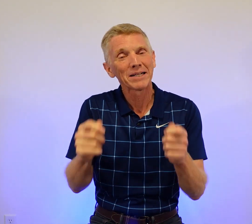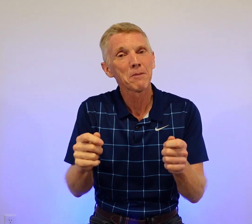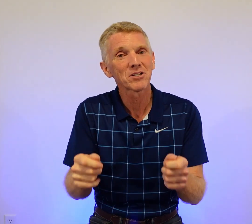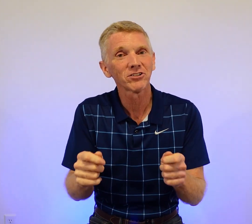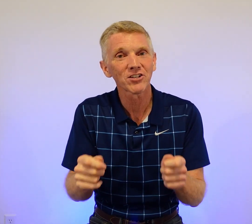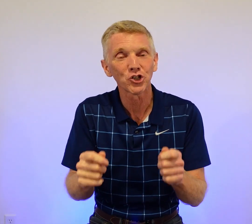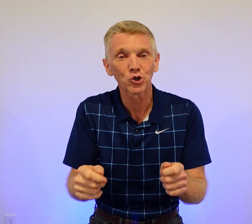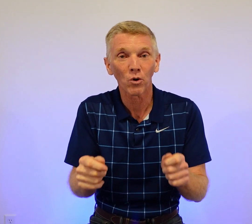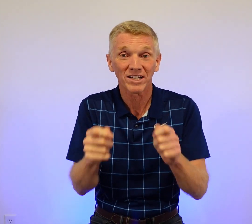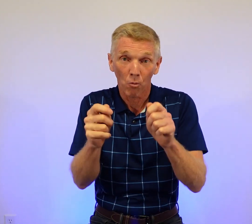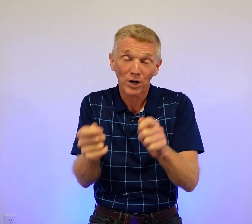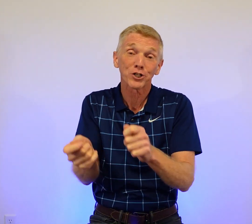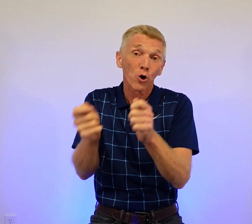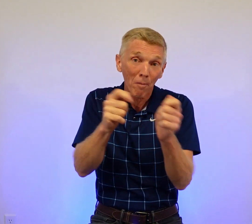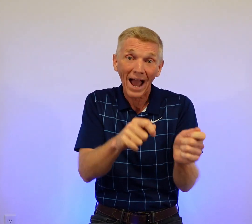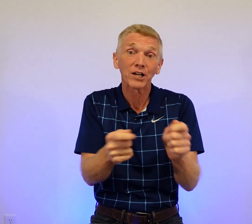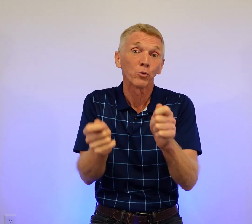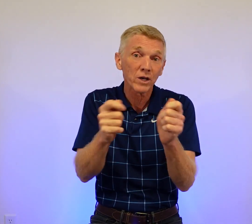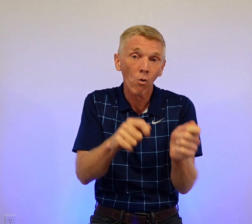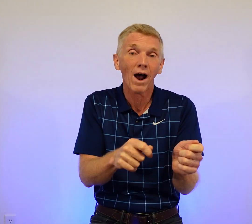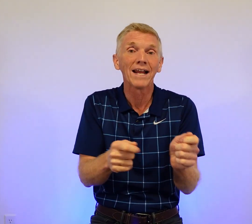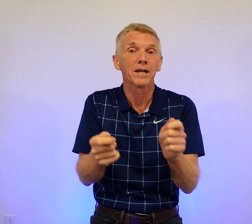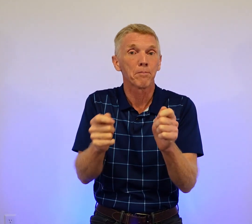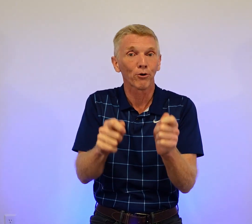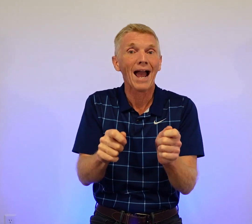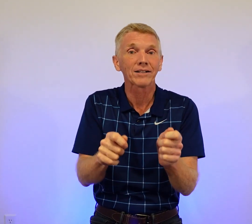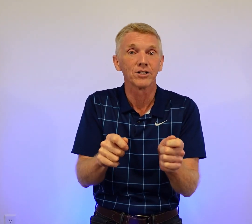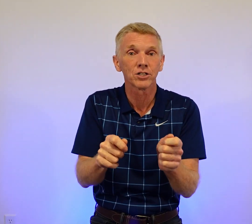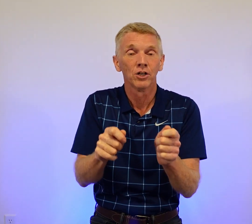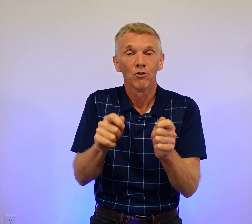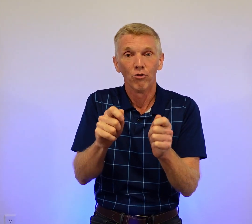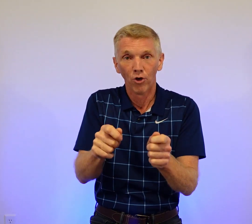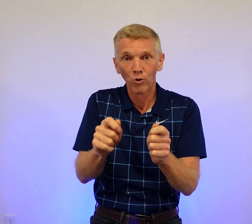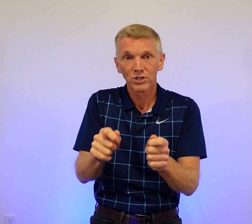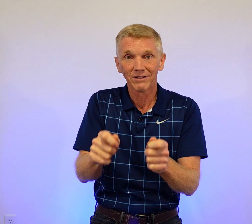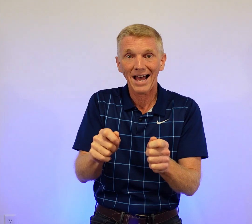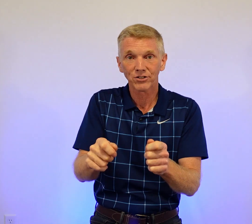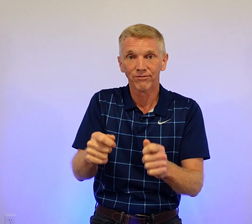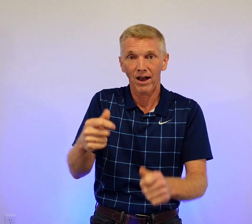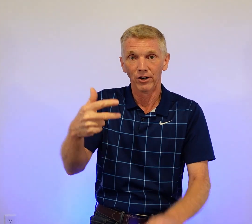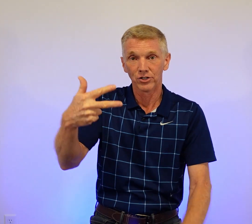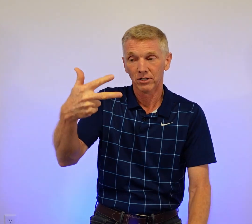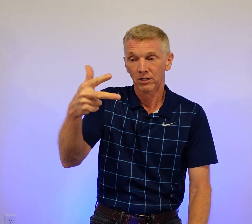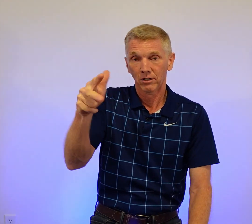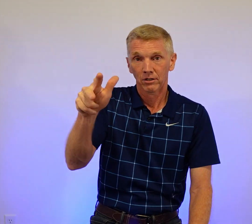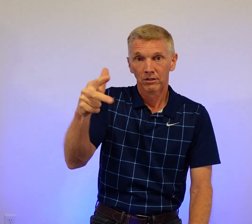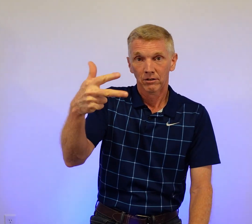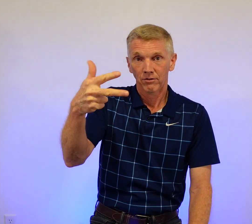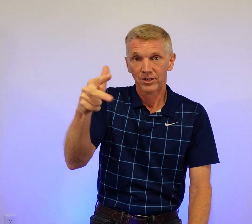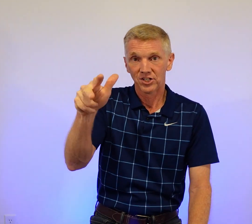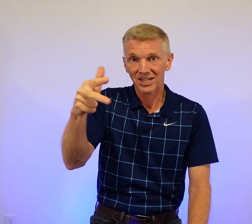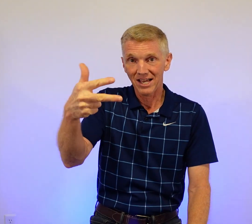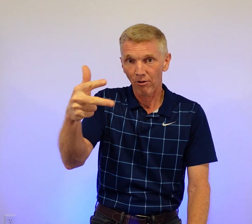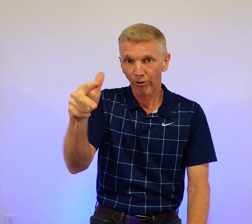this lesson short because I want you to go back and rewind and practice those classifiers. The